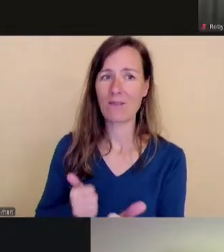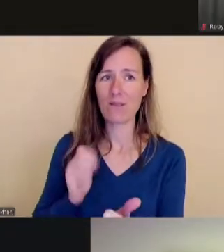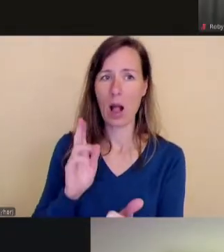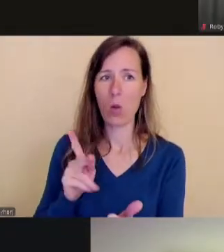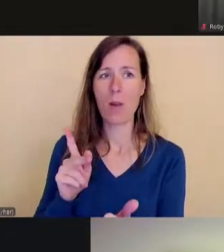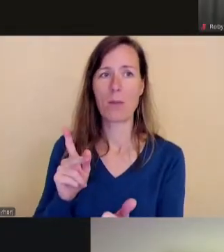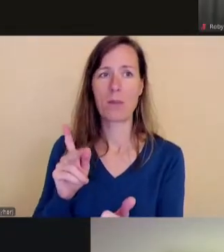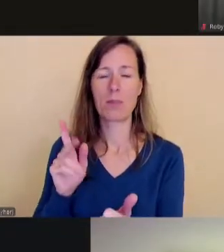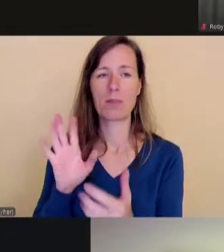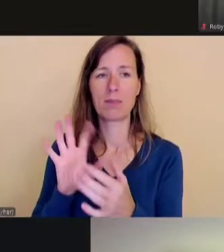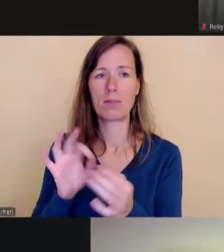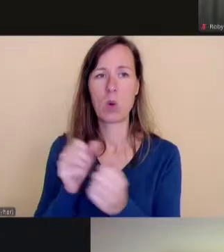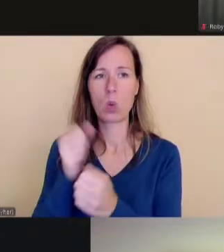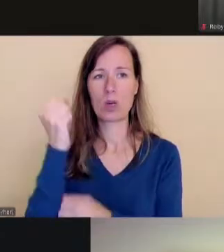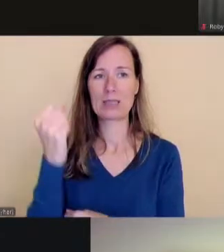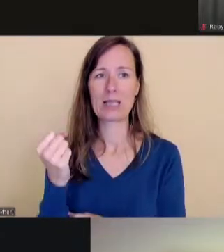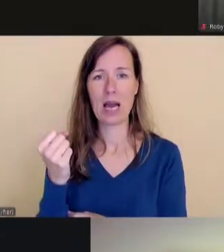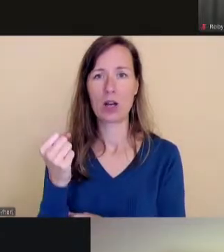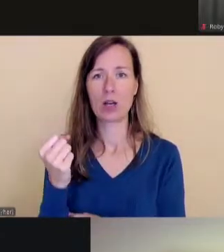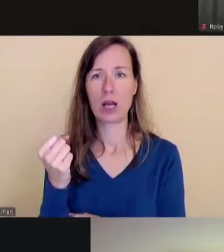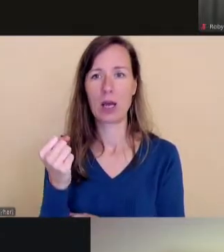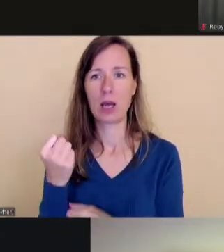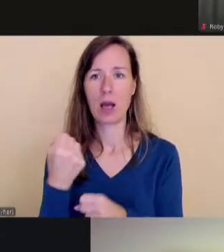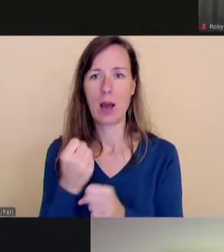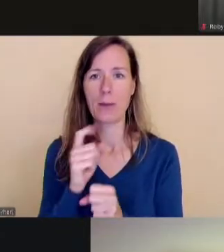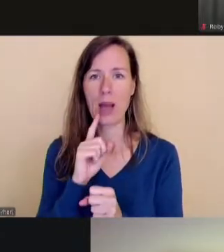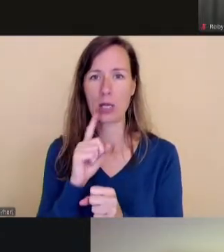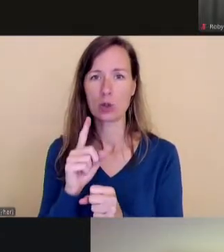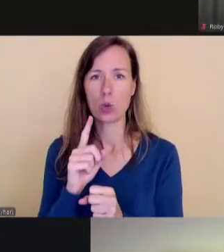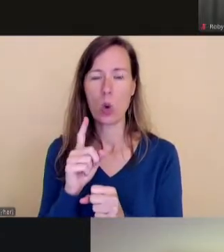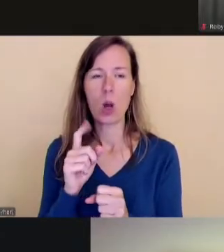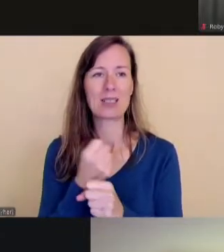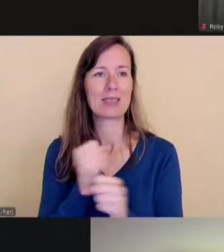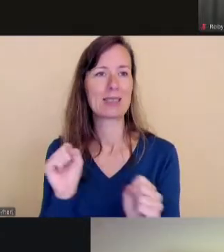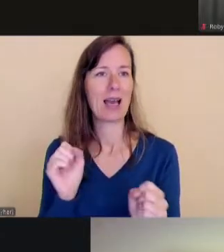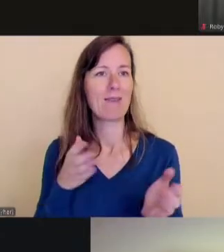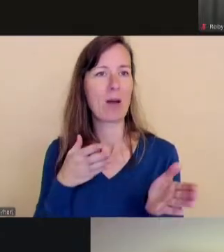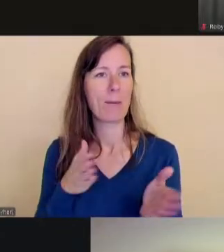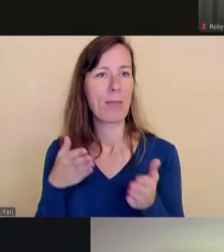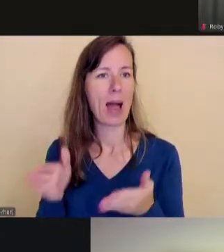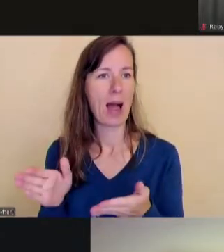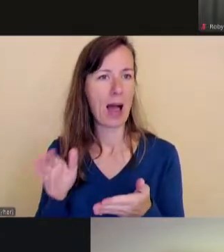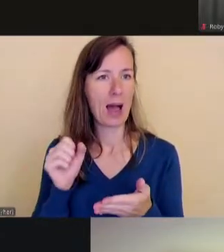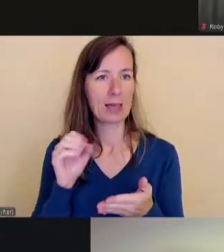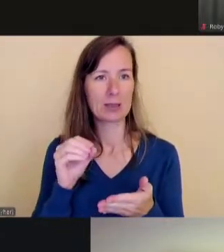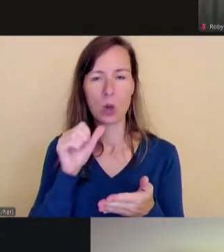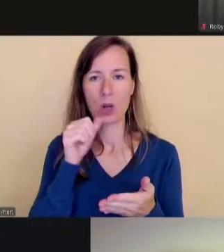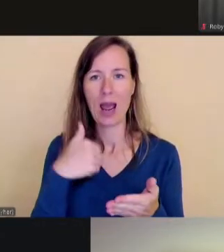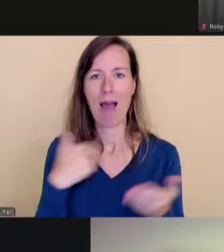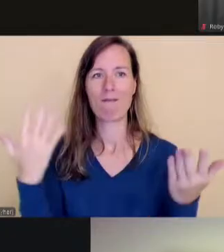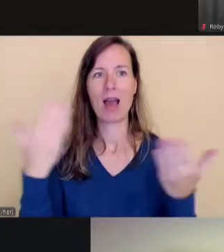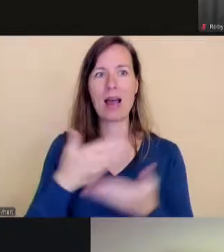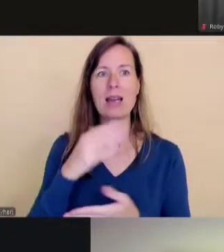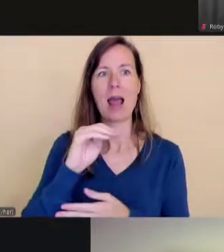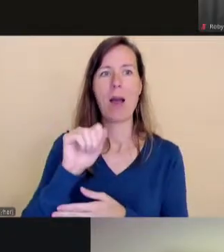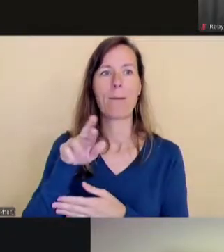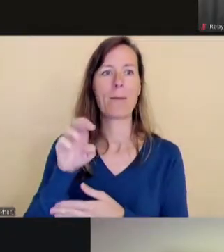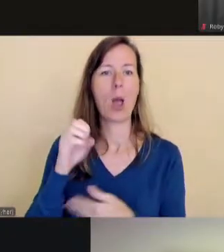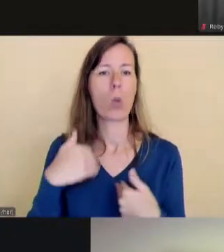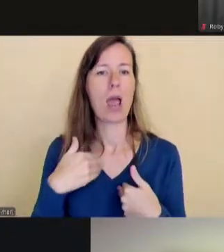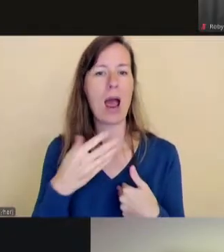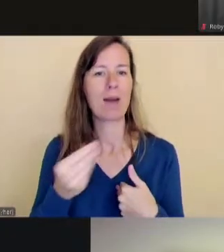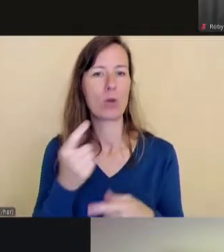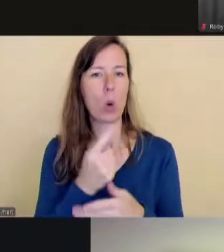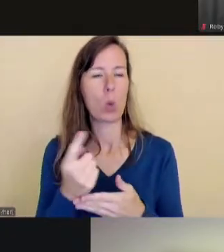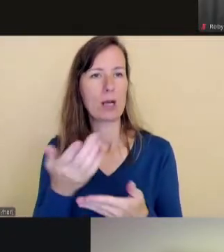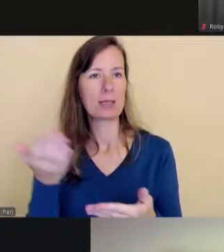Saturday, just to make sure that there is a safe path, so we don't have the nightmare that we had a couple weeks back.